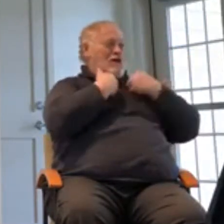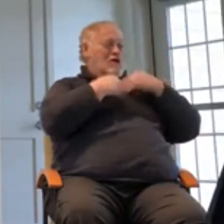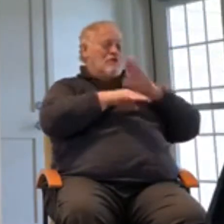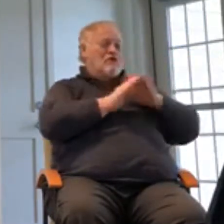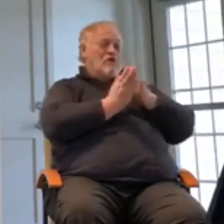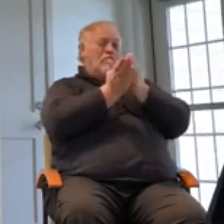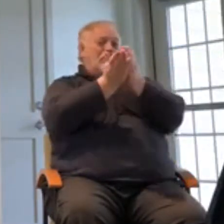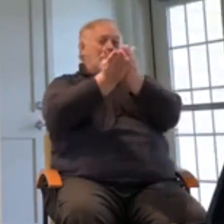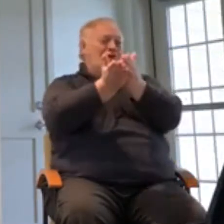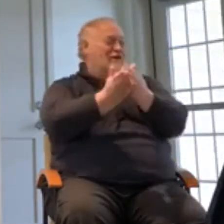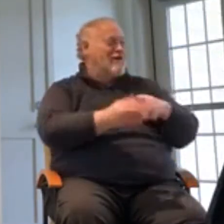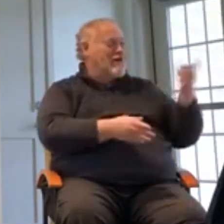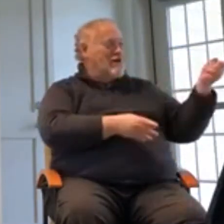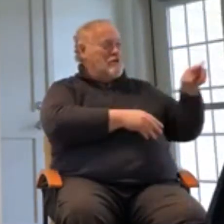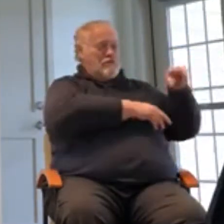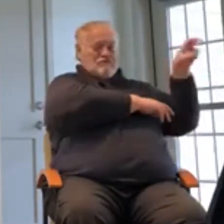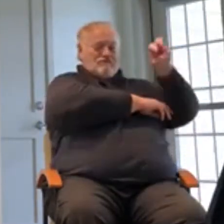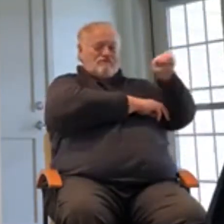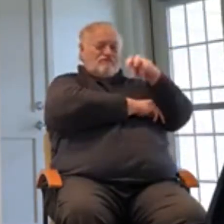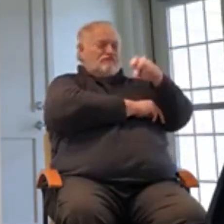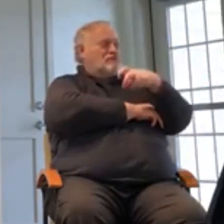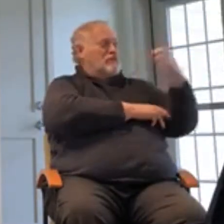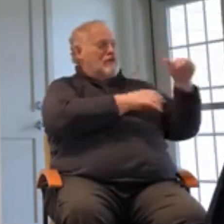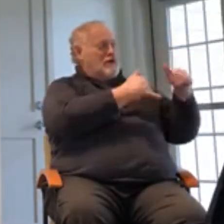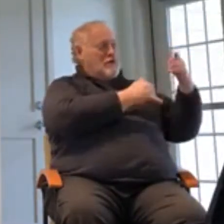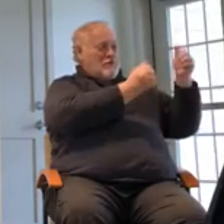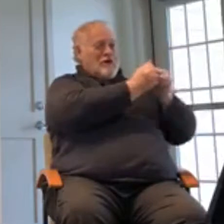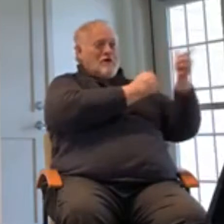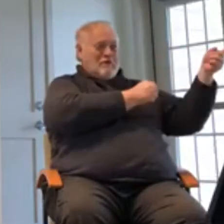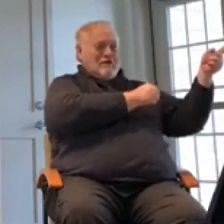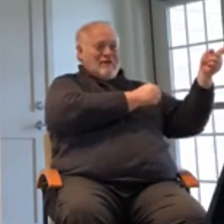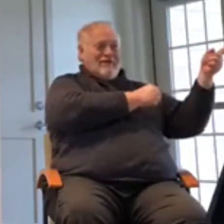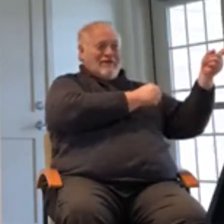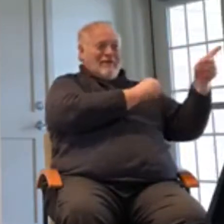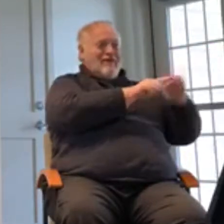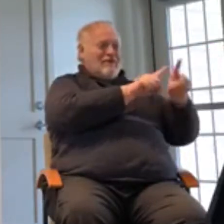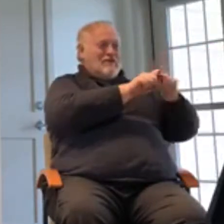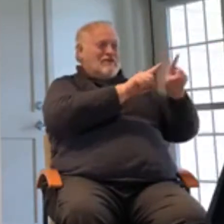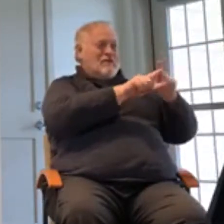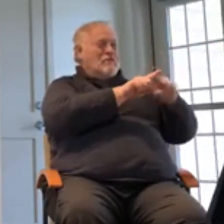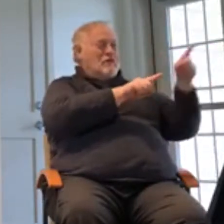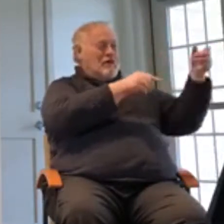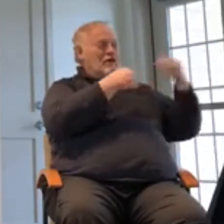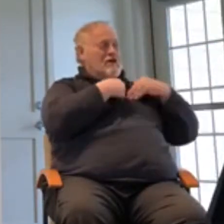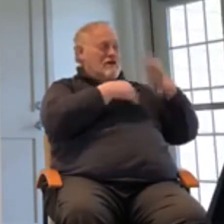played with rattlesnakes and he had, he had all kind of stuff, right? But he had sheep.